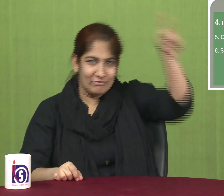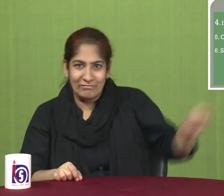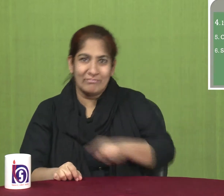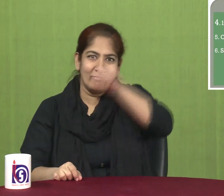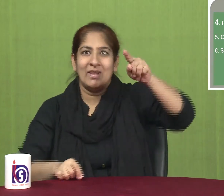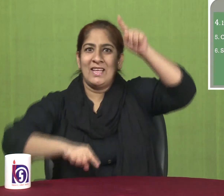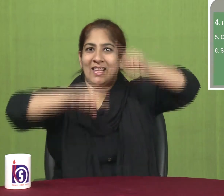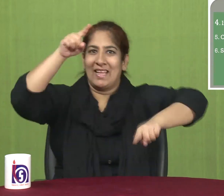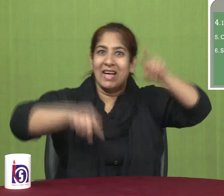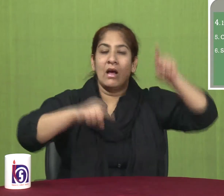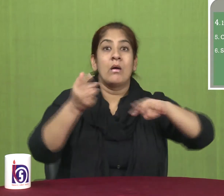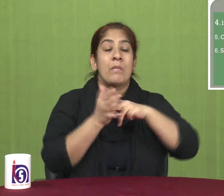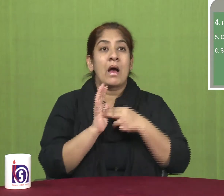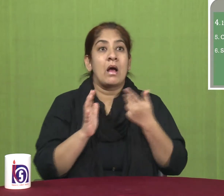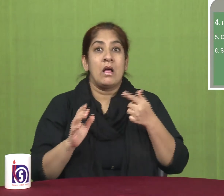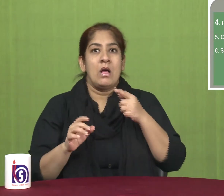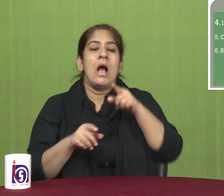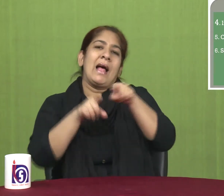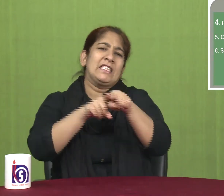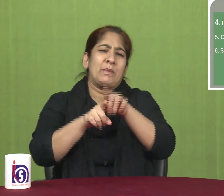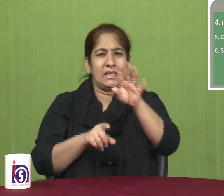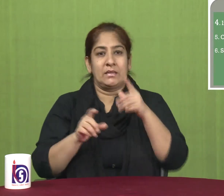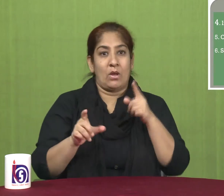as I earlier explained about the cycle.